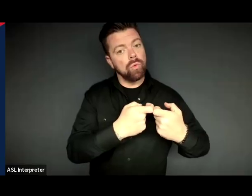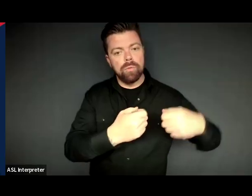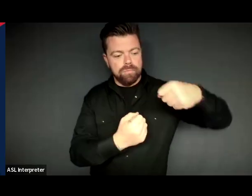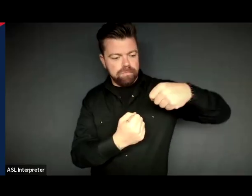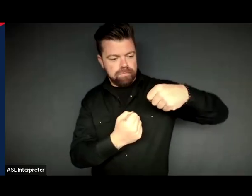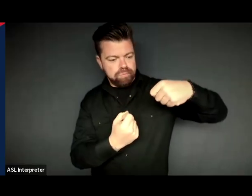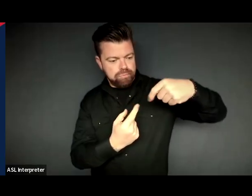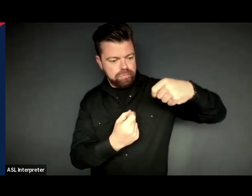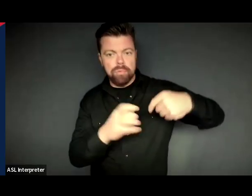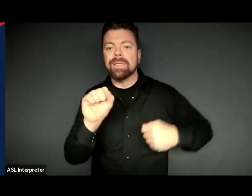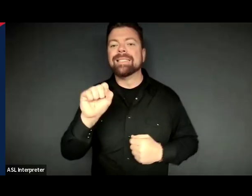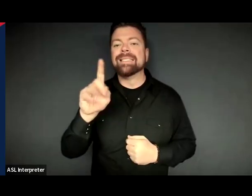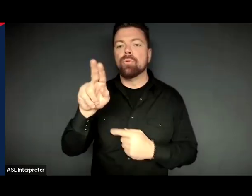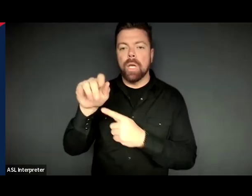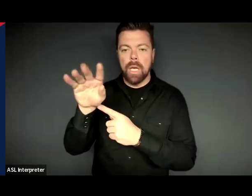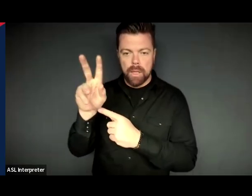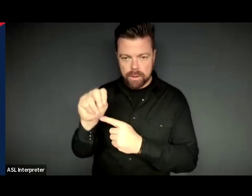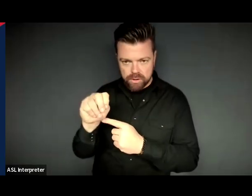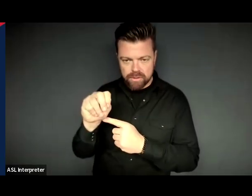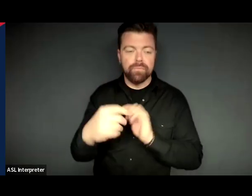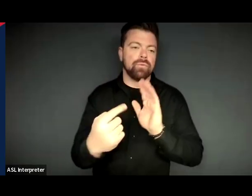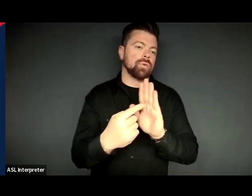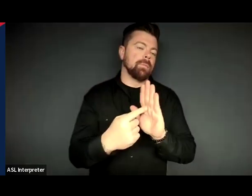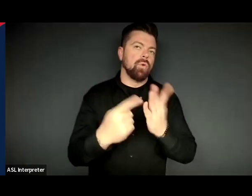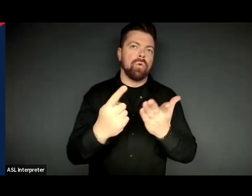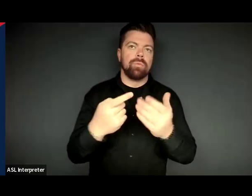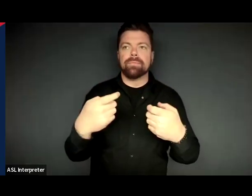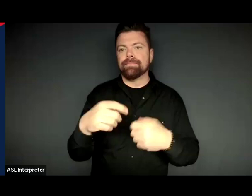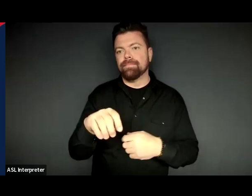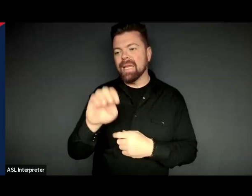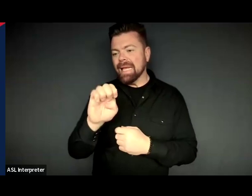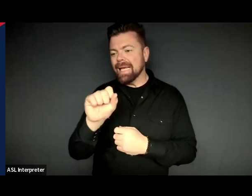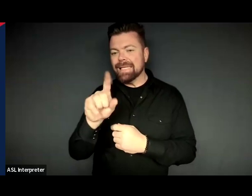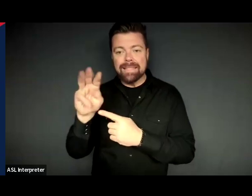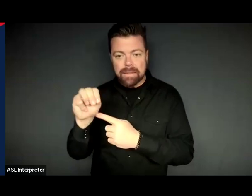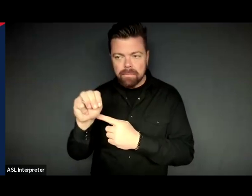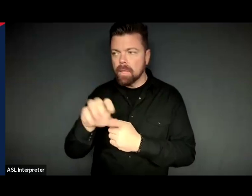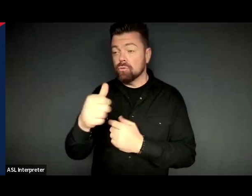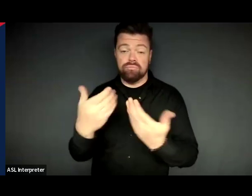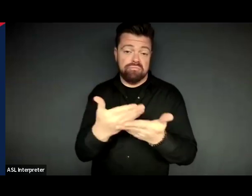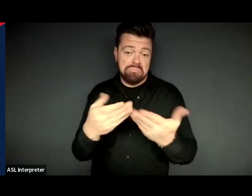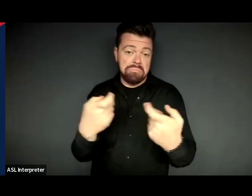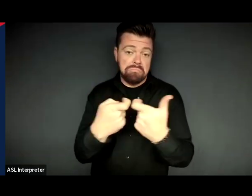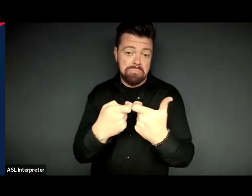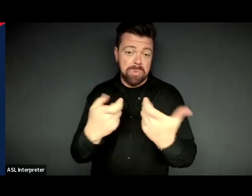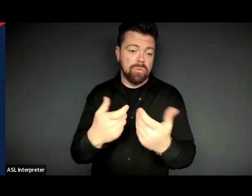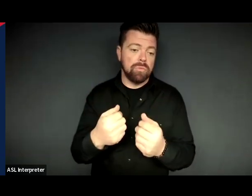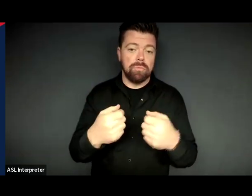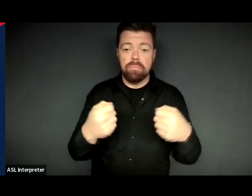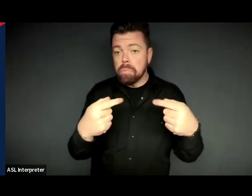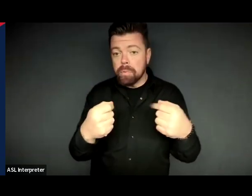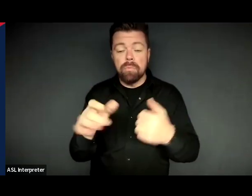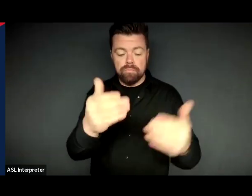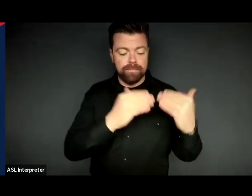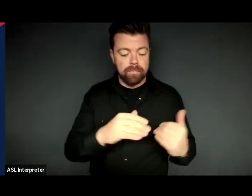put. We're using e-stim on everything these days. So electrical stimulation is another thing. Some laser